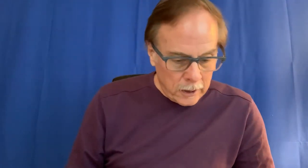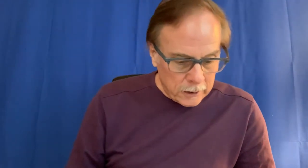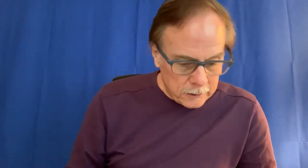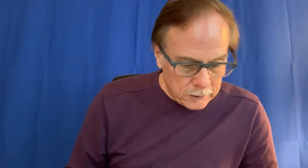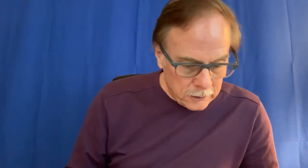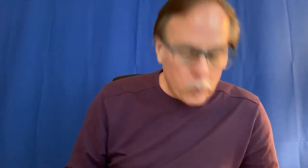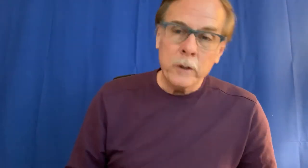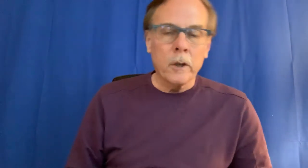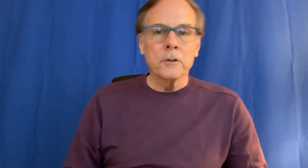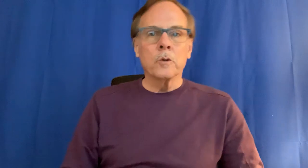Next, or